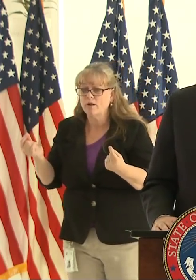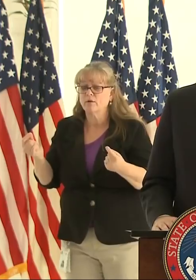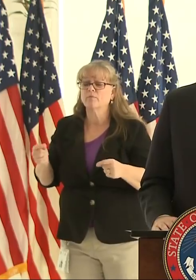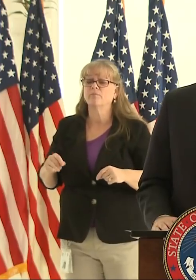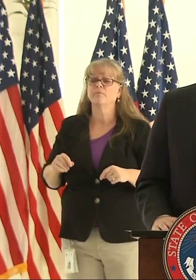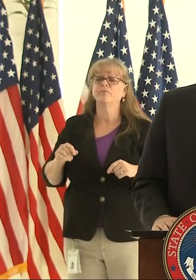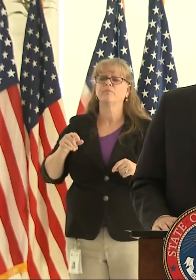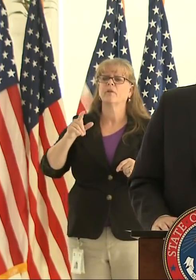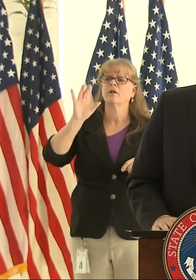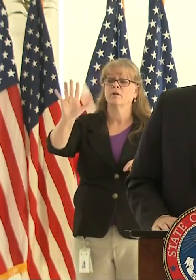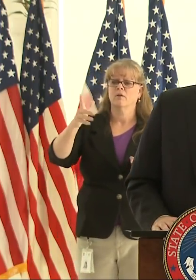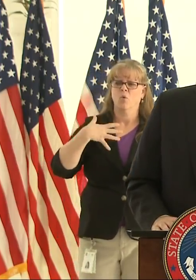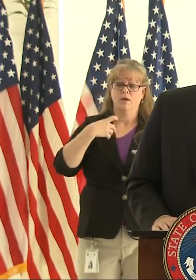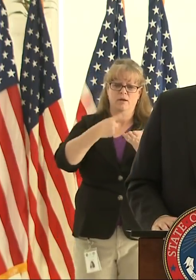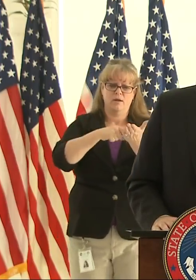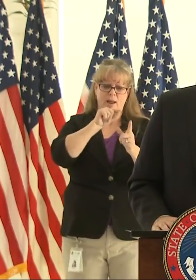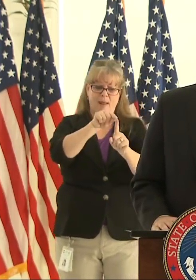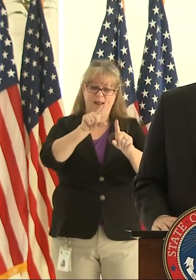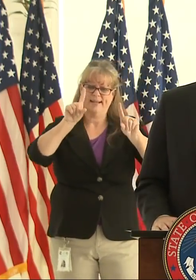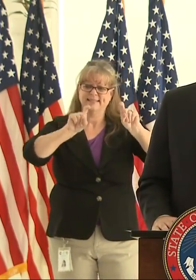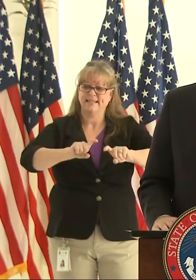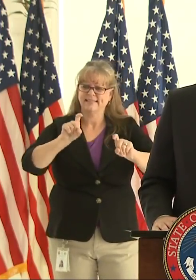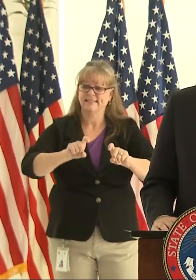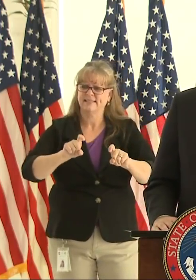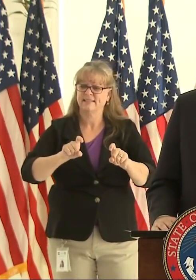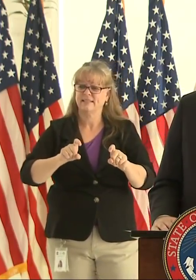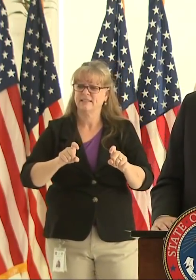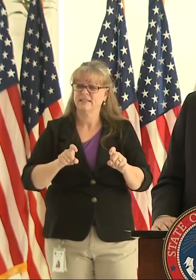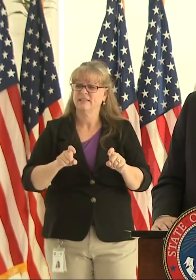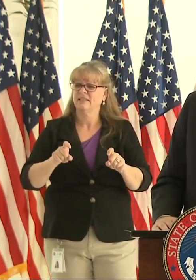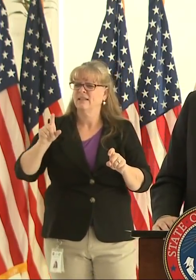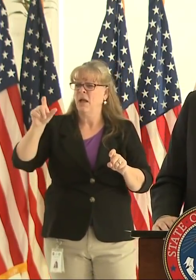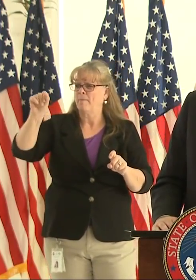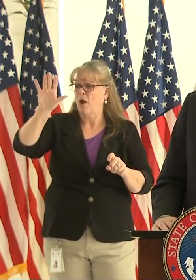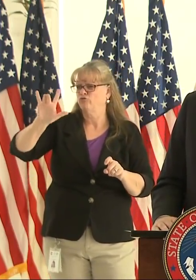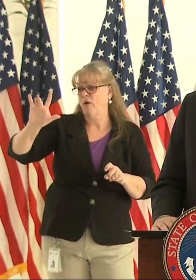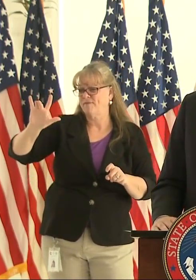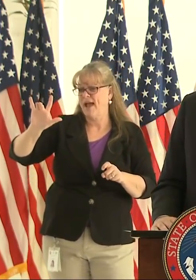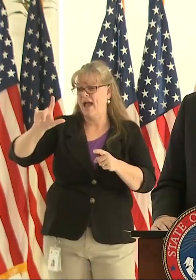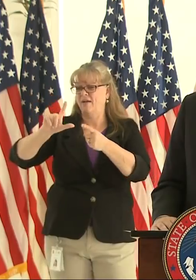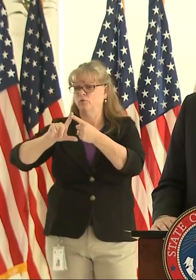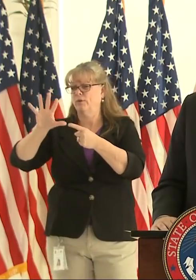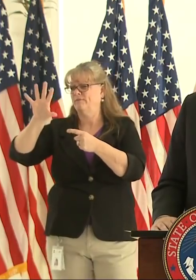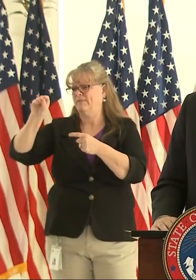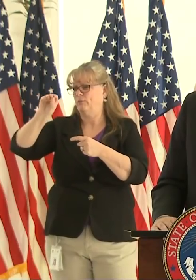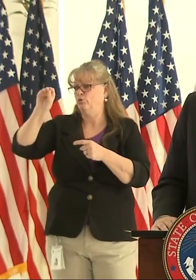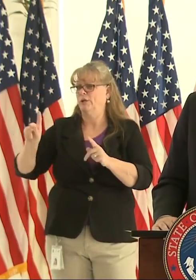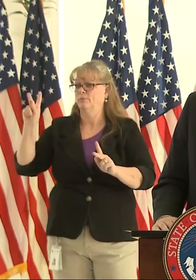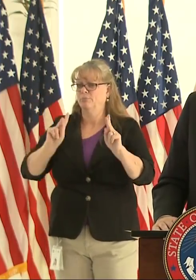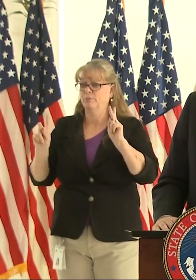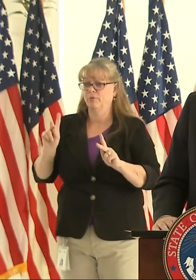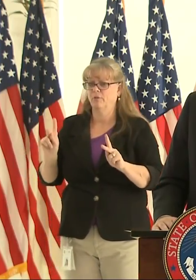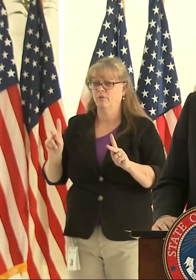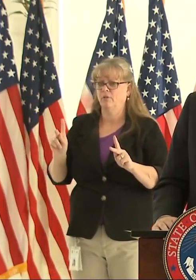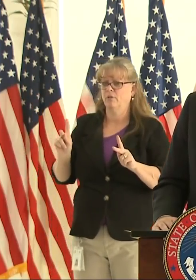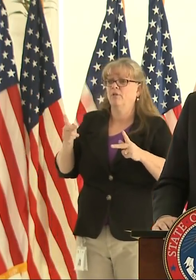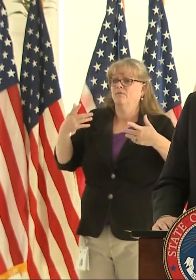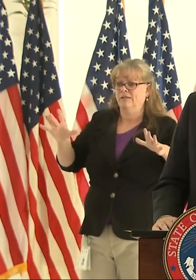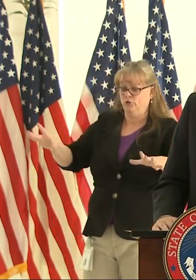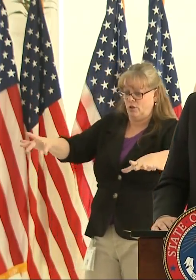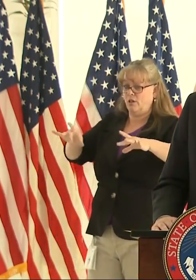generally. At least 25 to 50%, and possibly many more, of people who contract COVID are